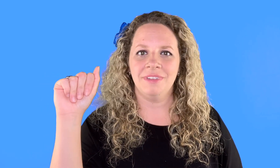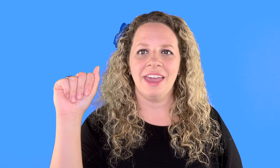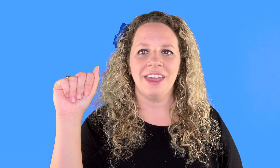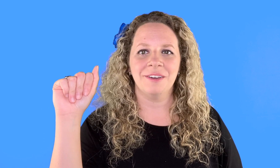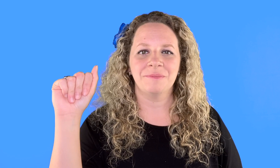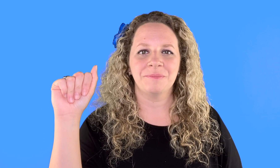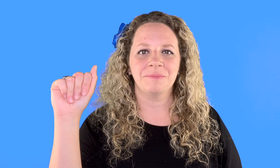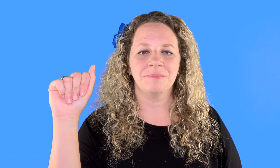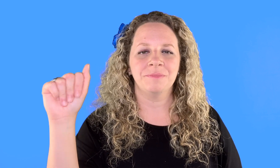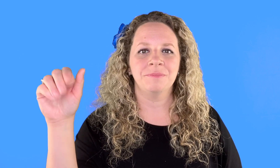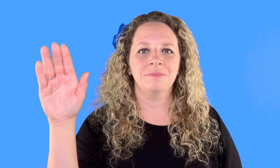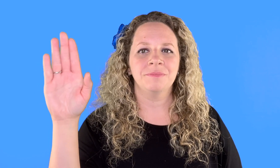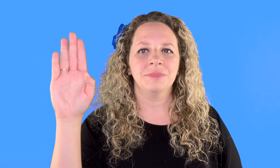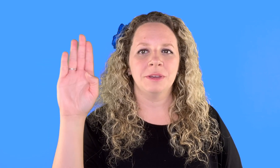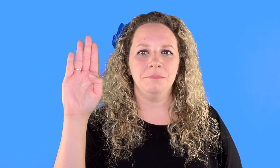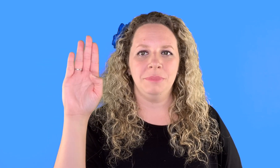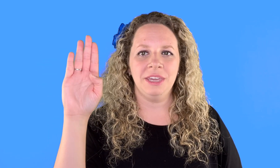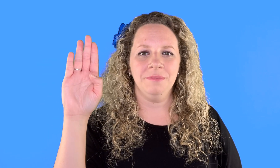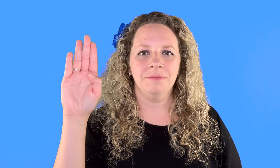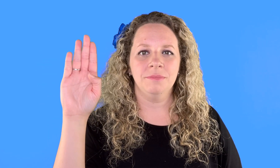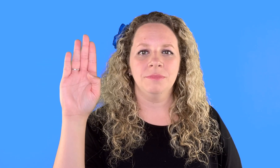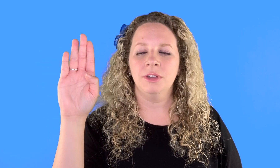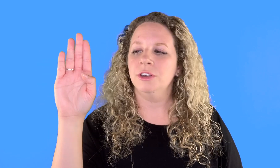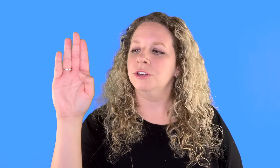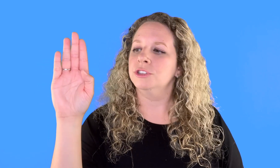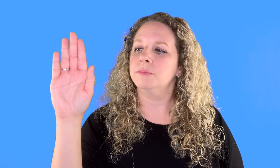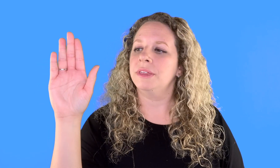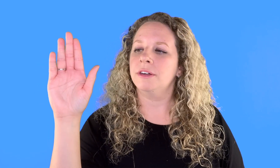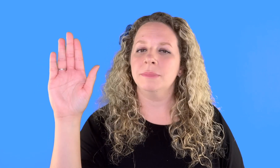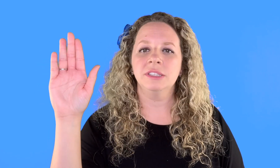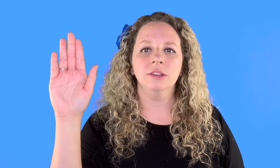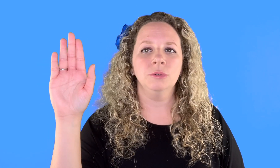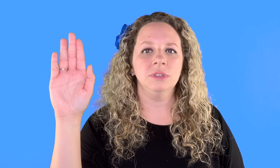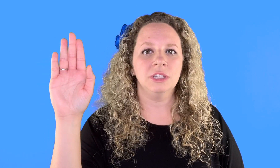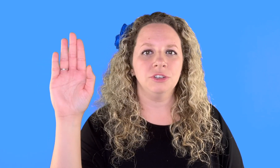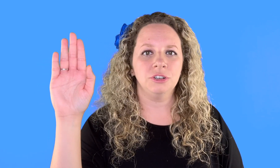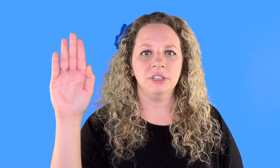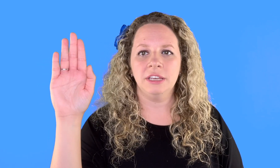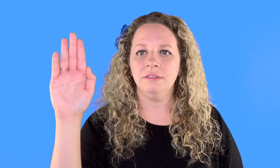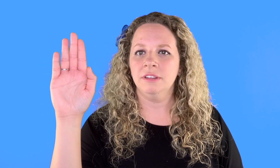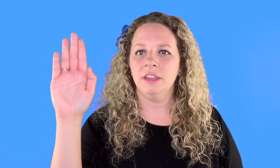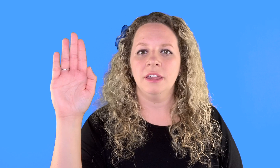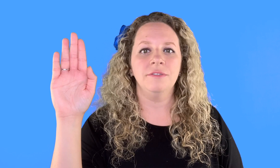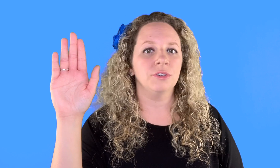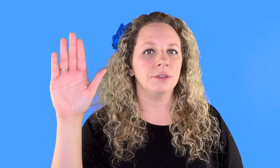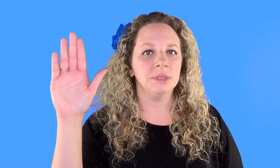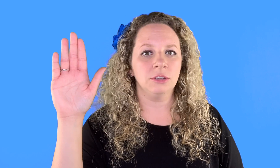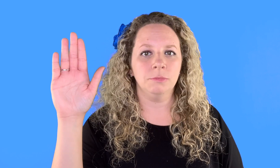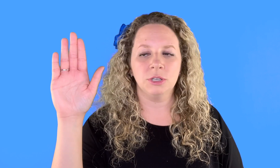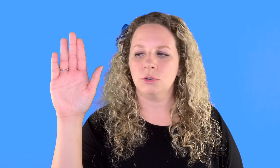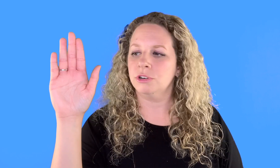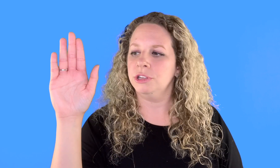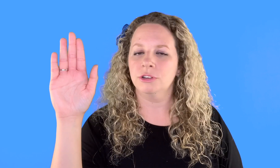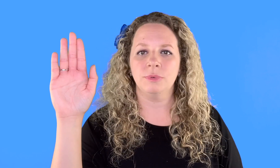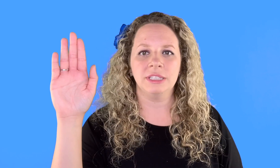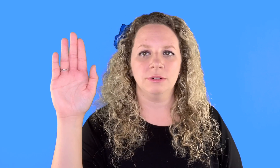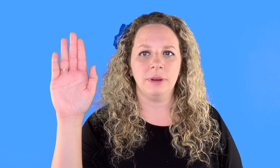A. B. So my thumb is loosely turned in. If your thumb is a little bit shorter, you can rest it right